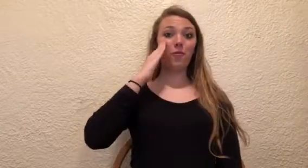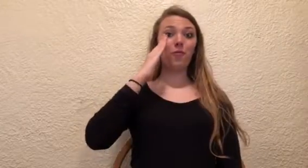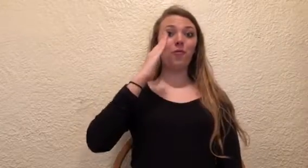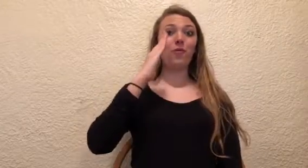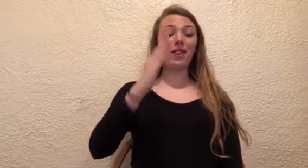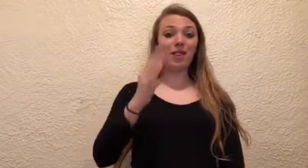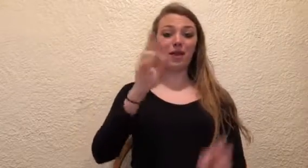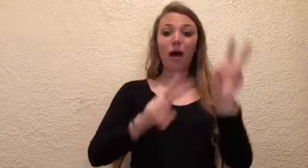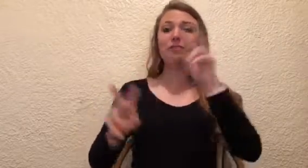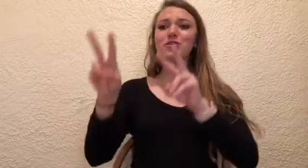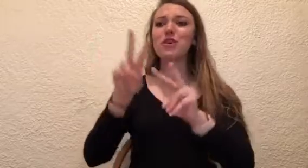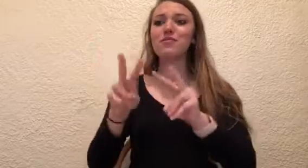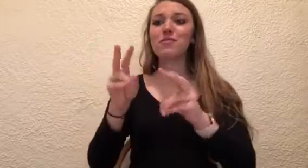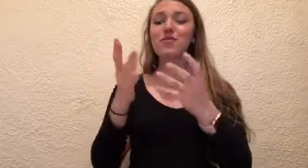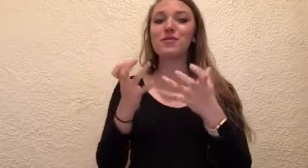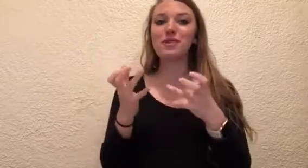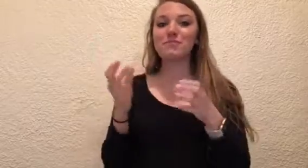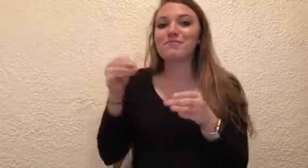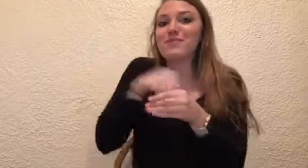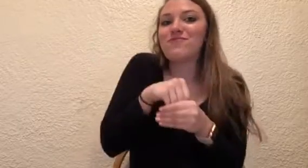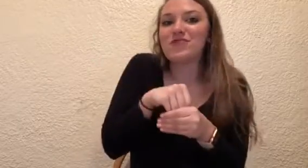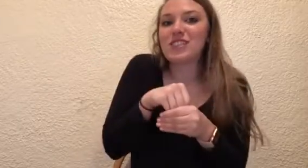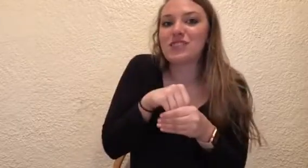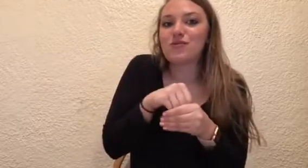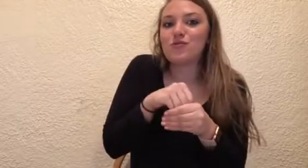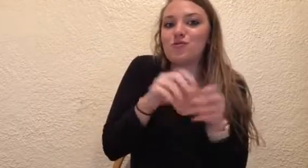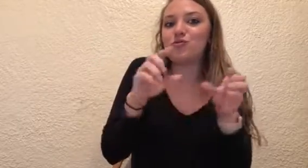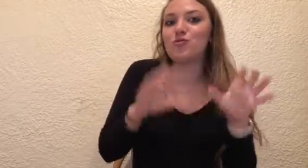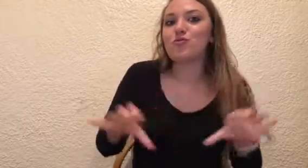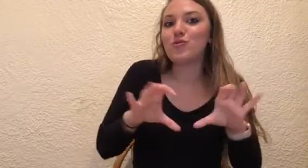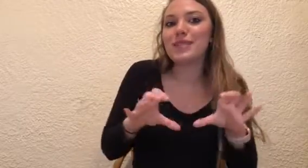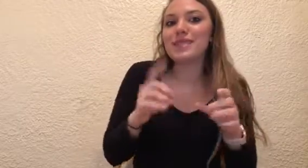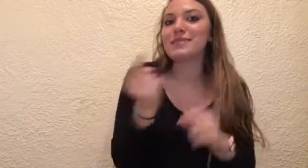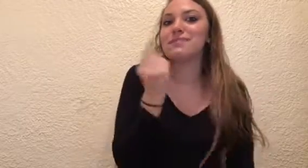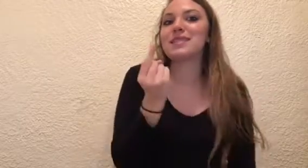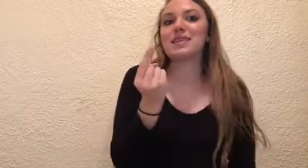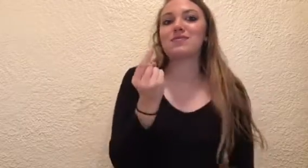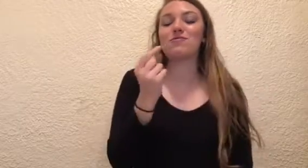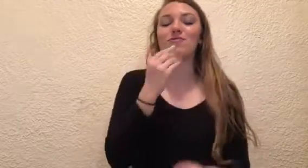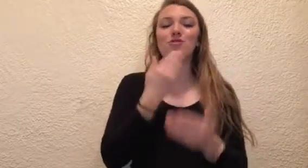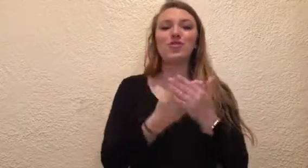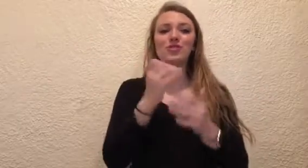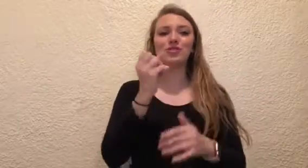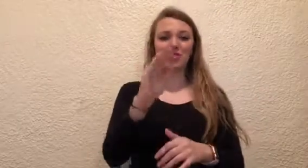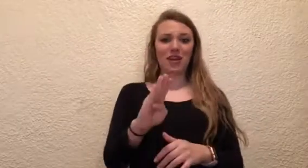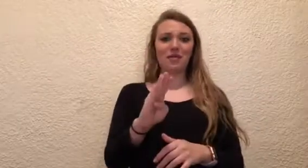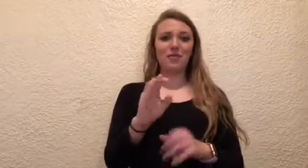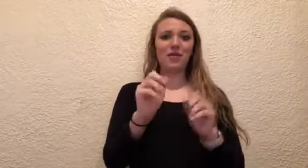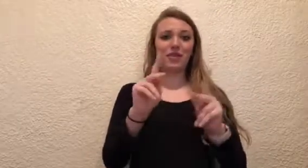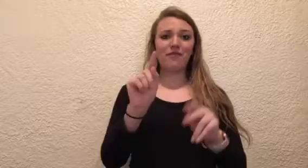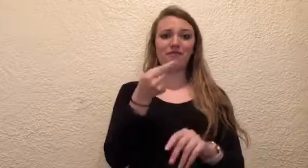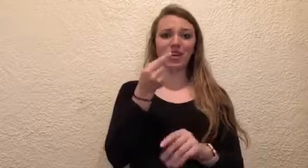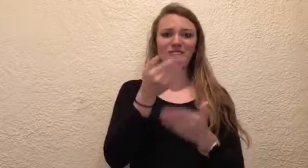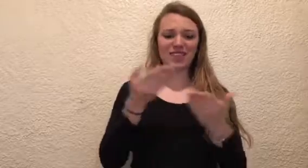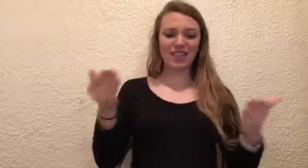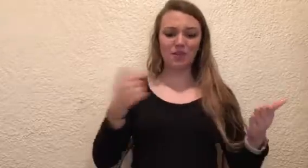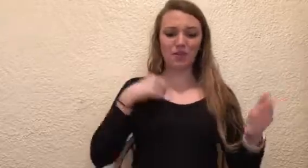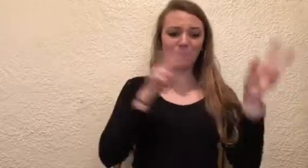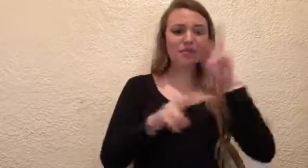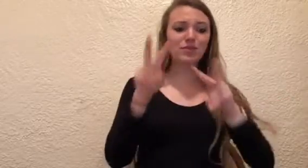it. Okay, good job. Now, the first thing we're going to observe are the crickets. Now, that's